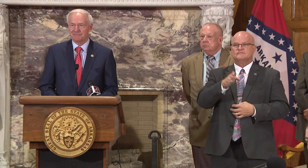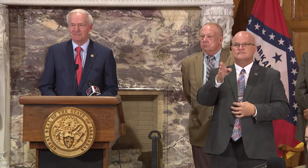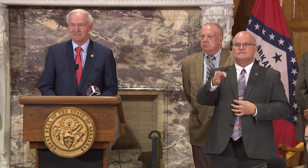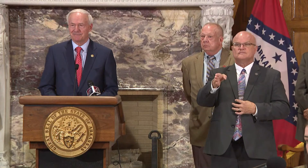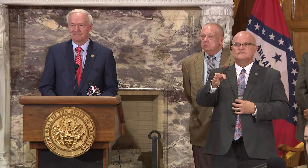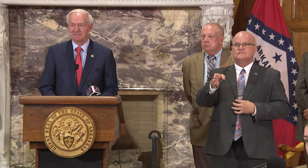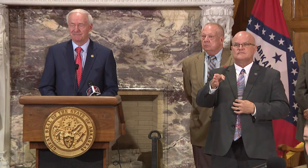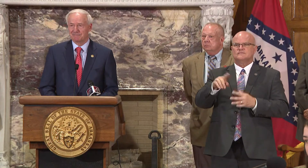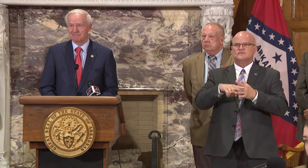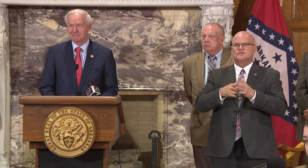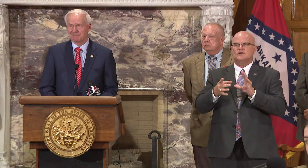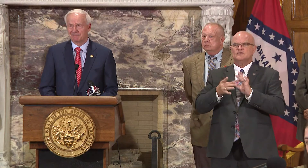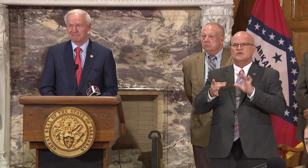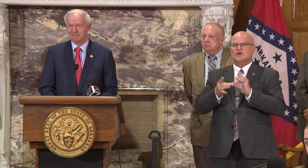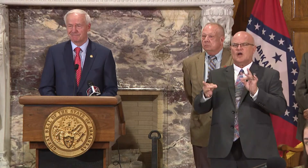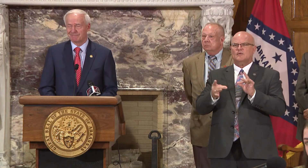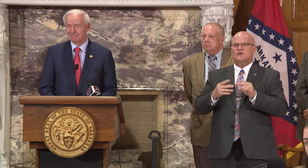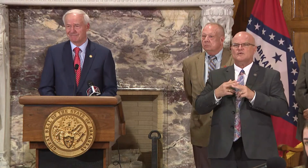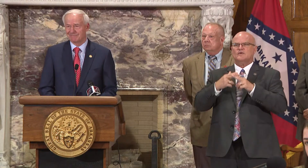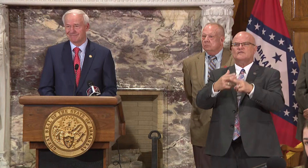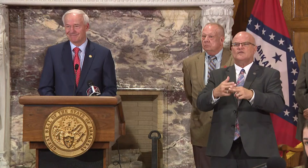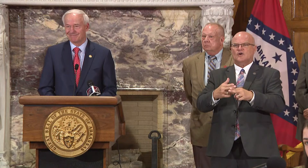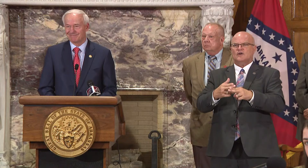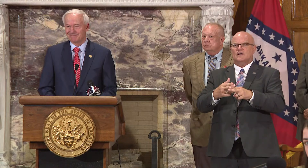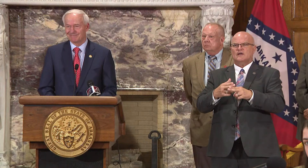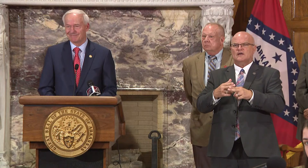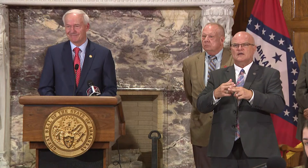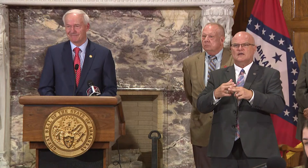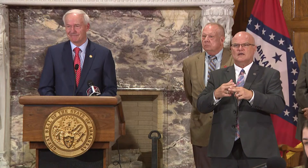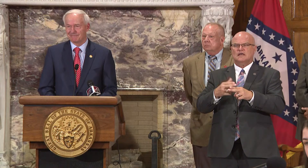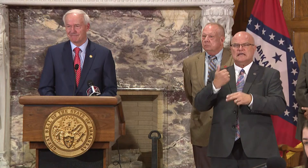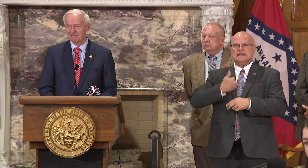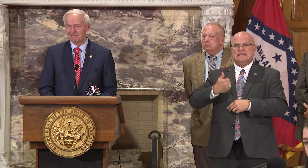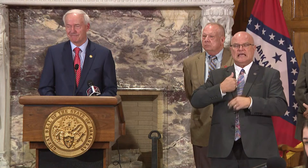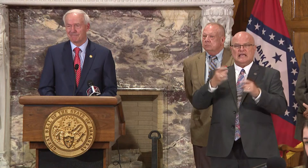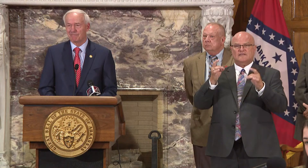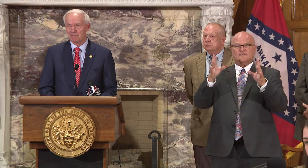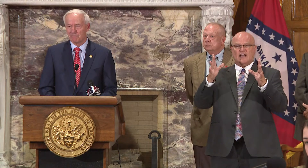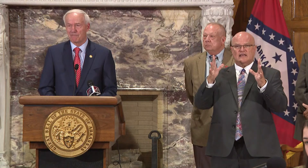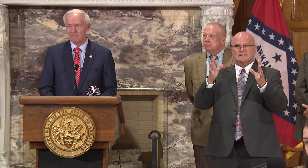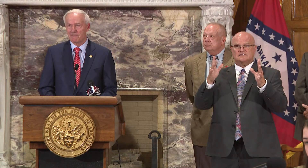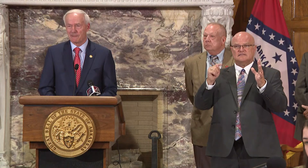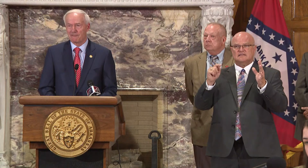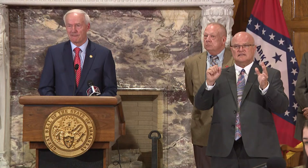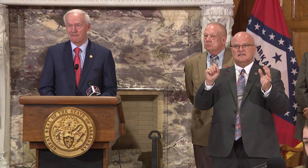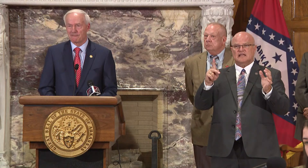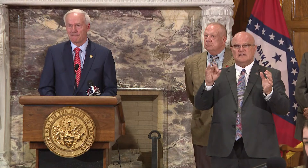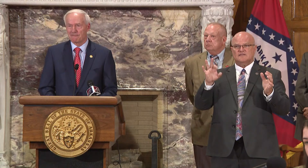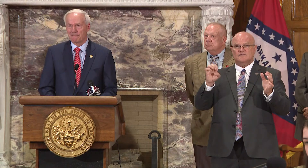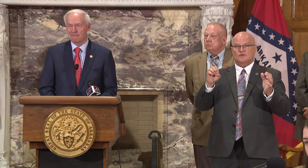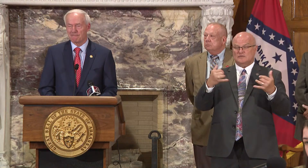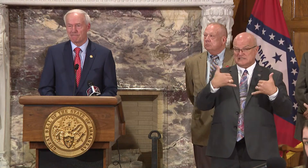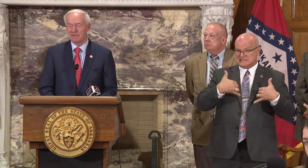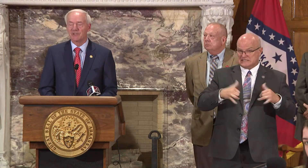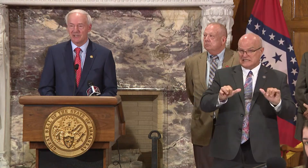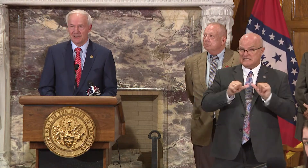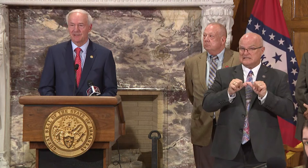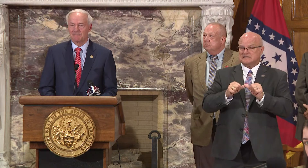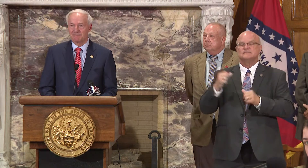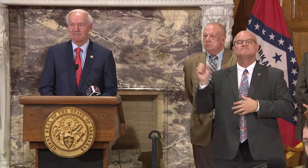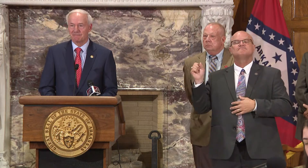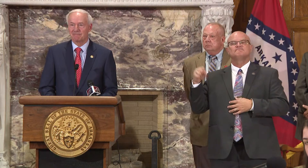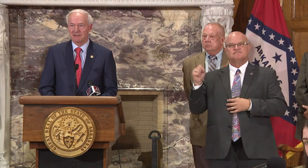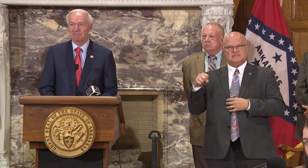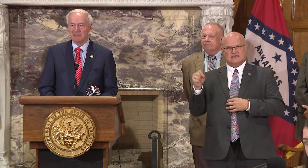You started your comments referring to a gang violence task force. Does that still exist? Yes, it